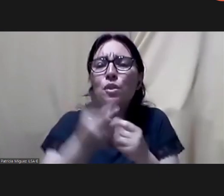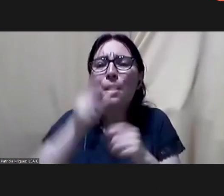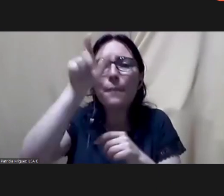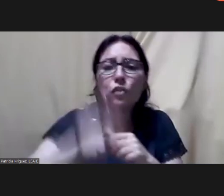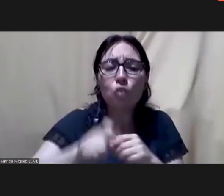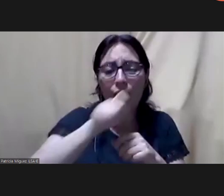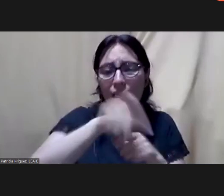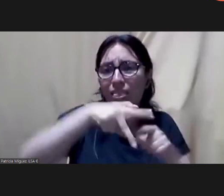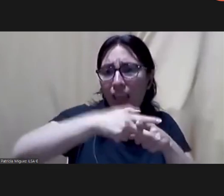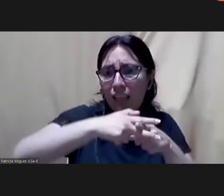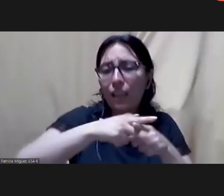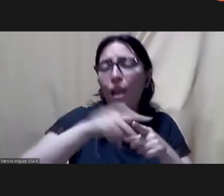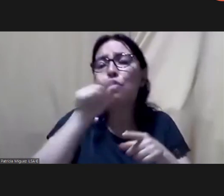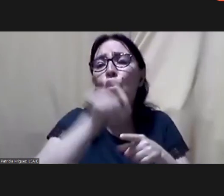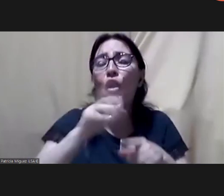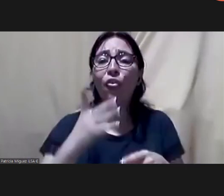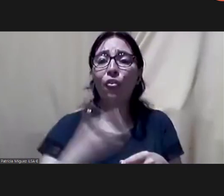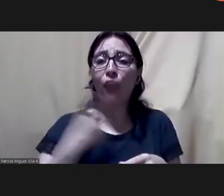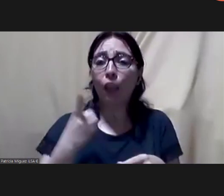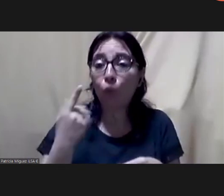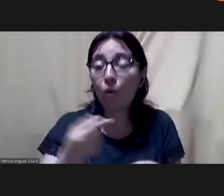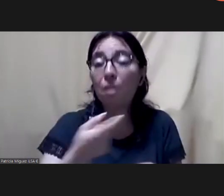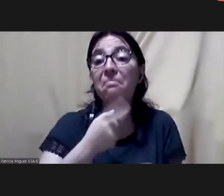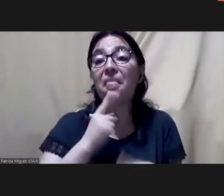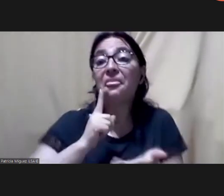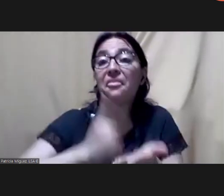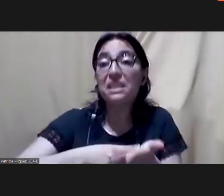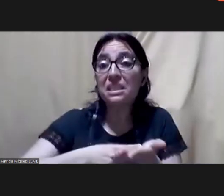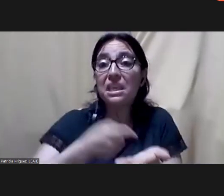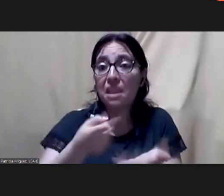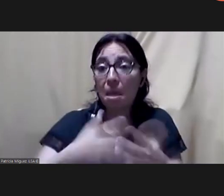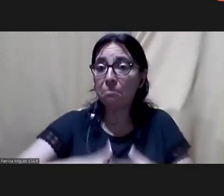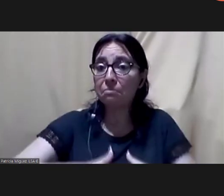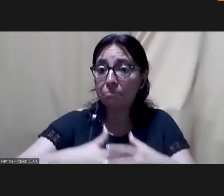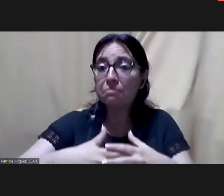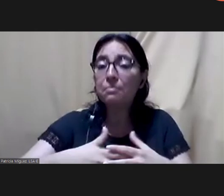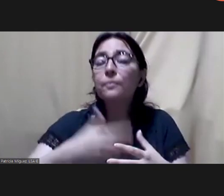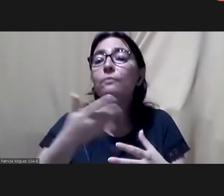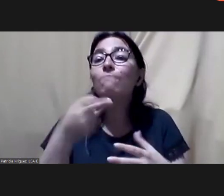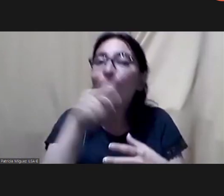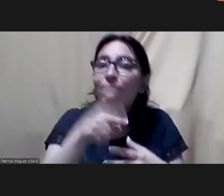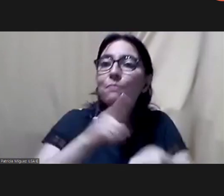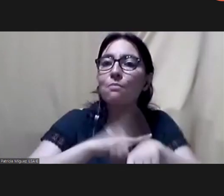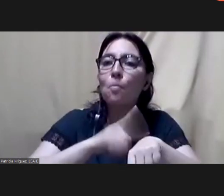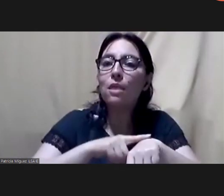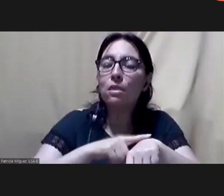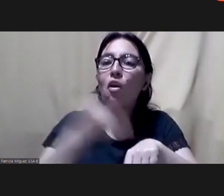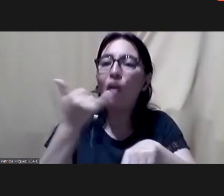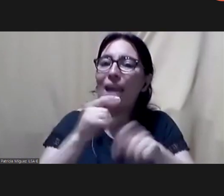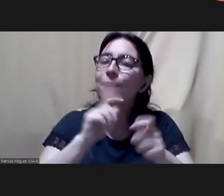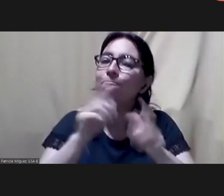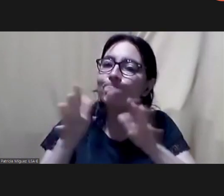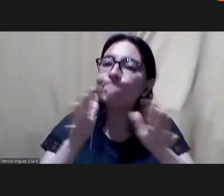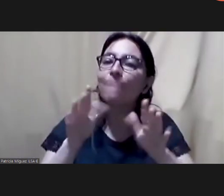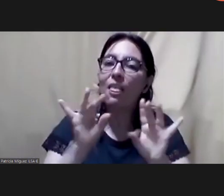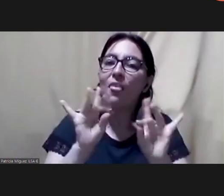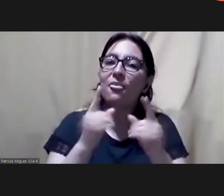technicians and filmmakers that can choose to be mothers and that generates